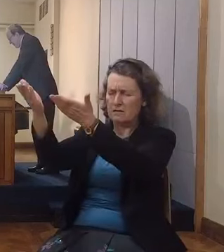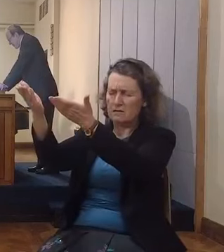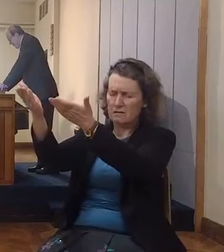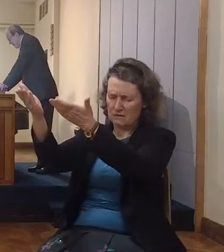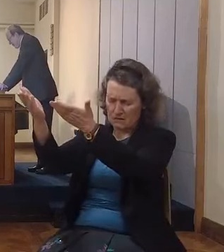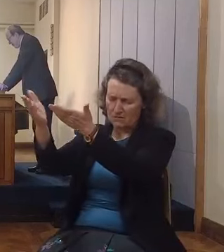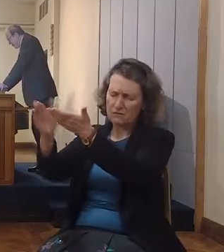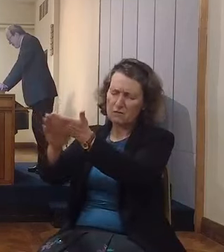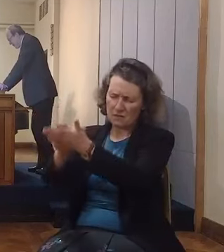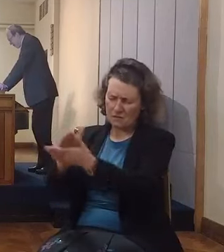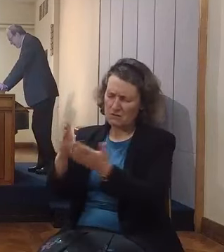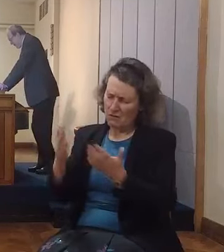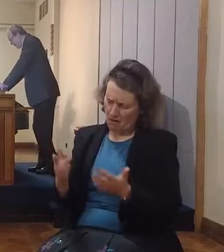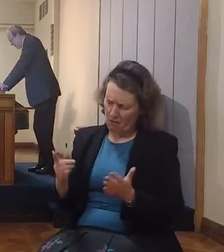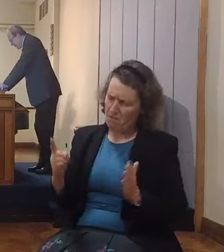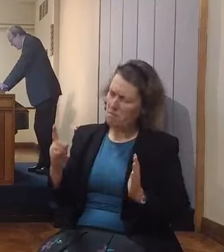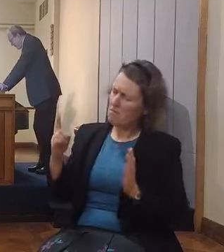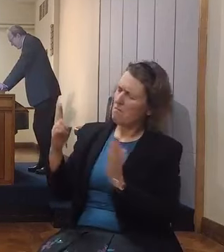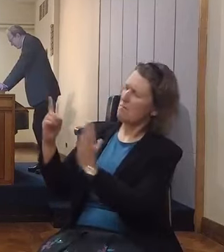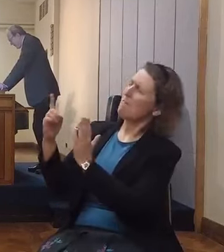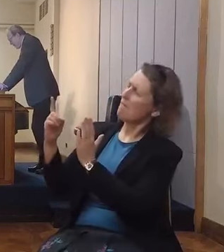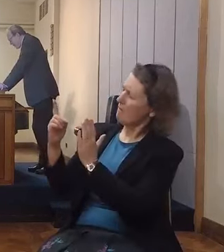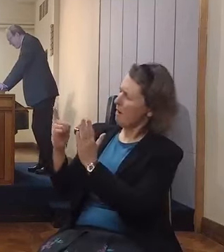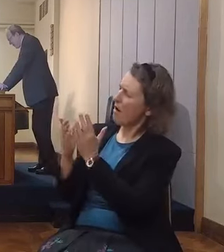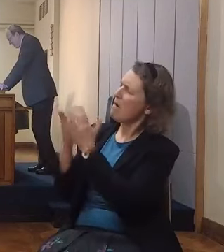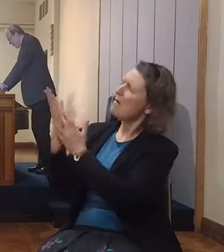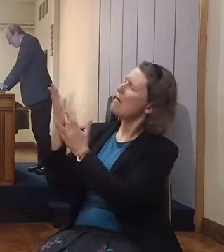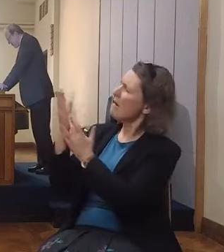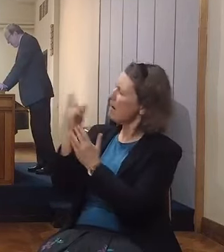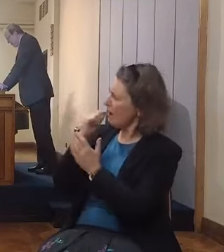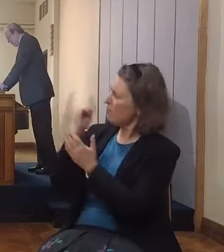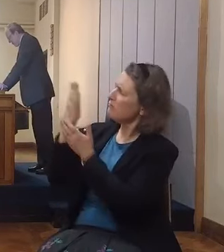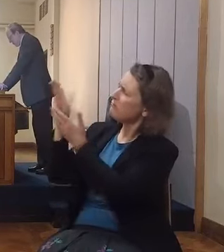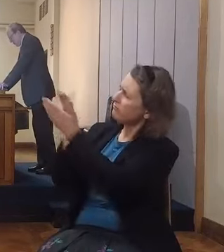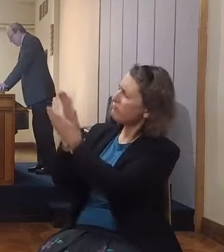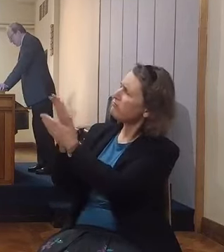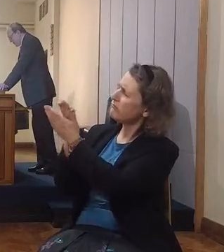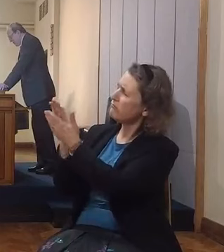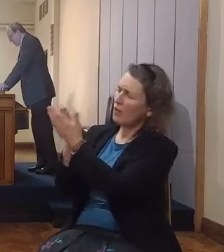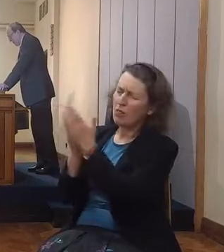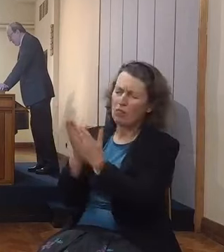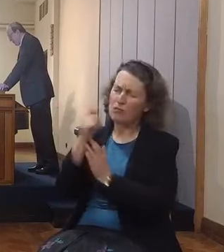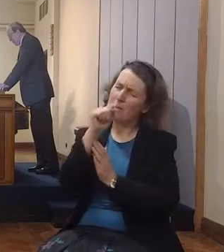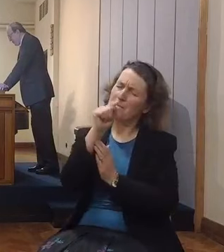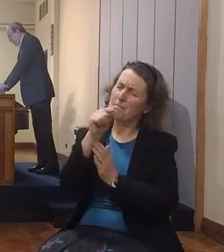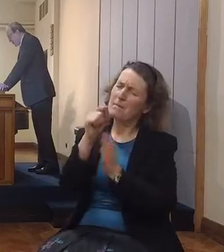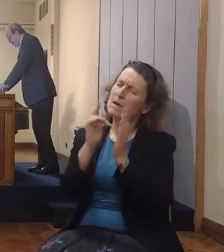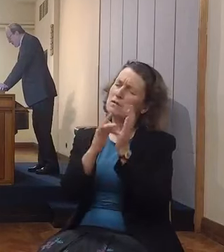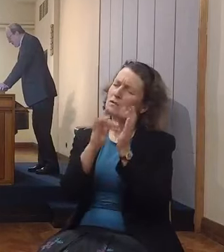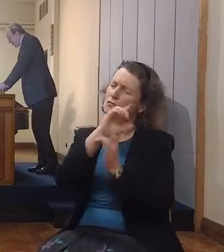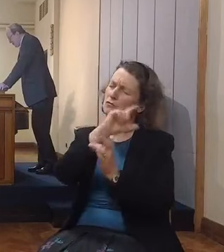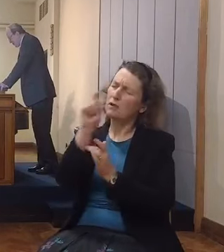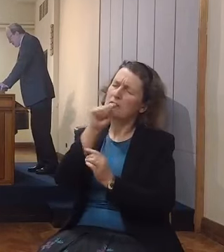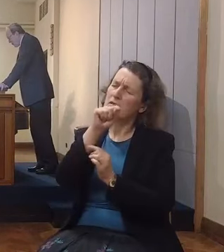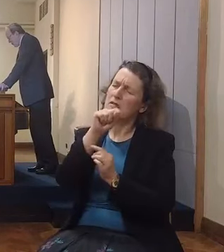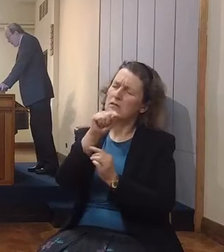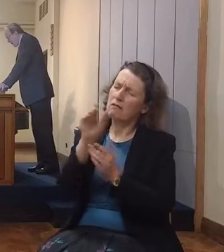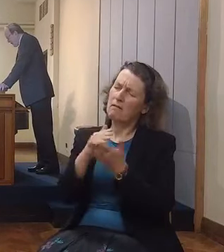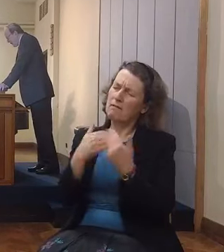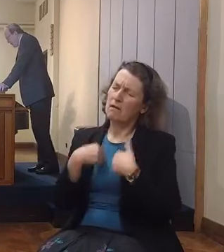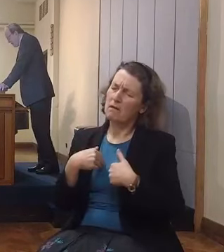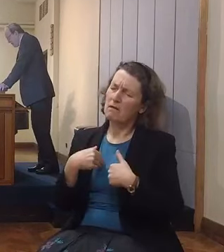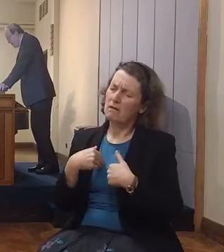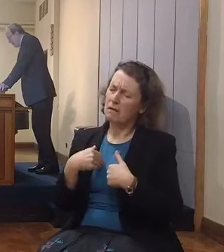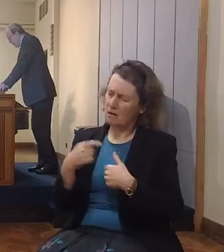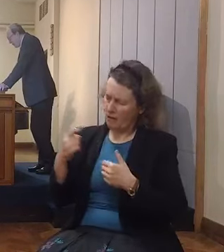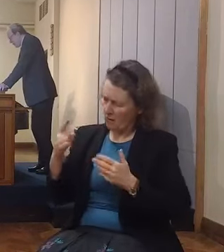access into thy holy presence that we have by him. And O Lord, we come as thy children to call upon